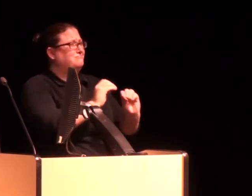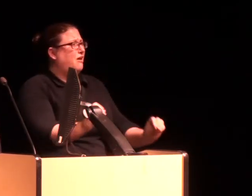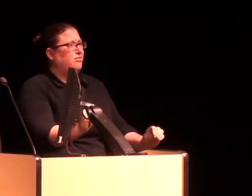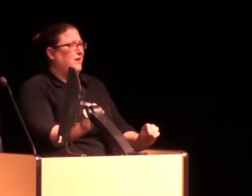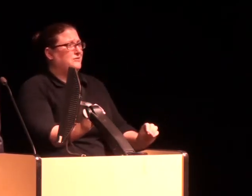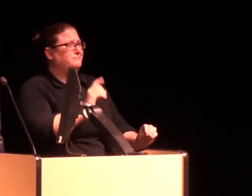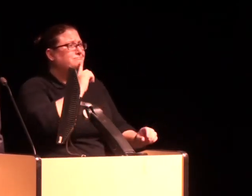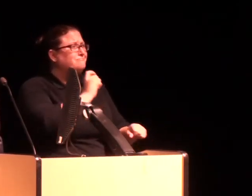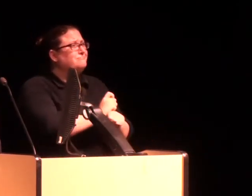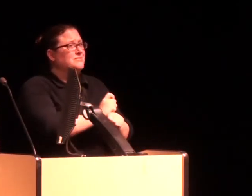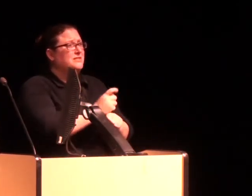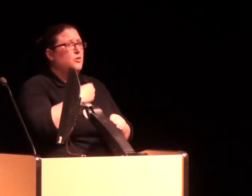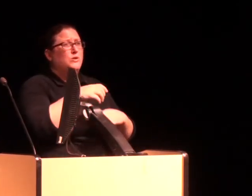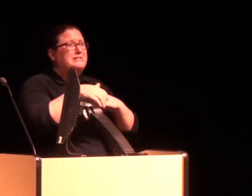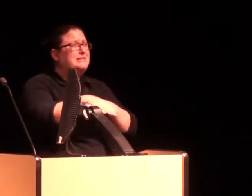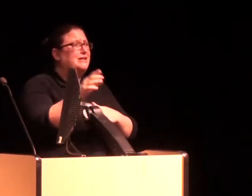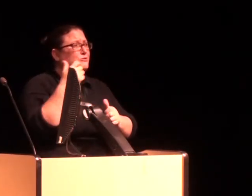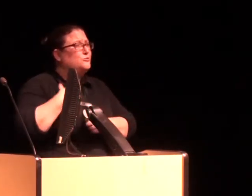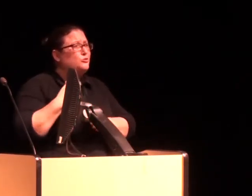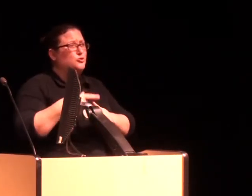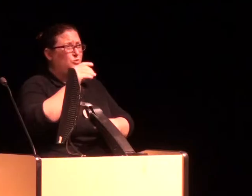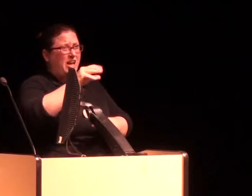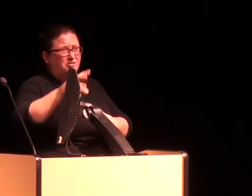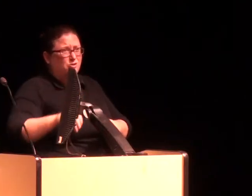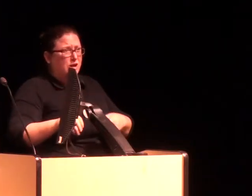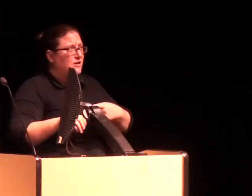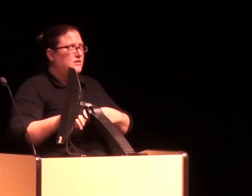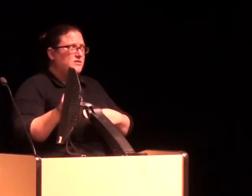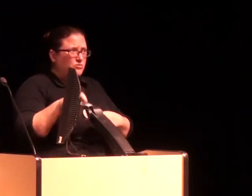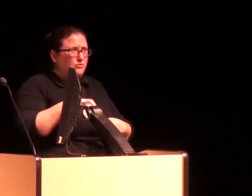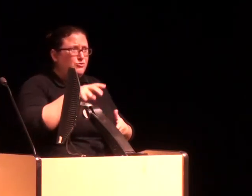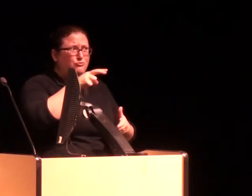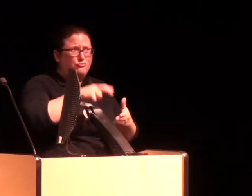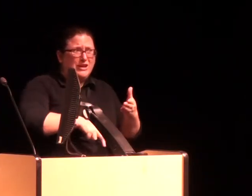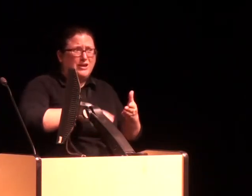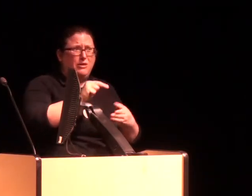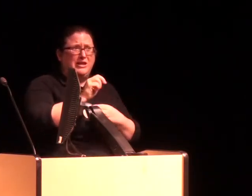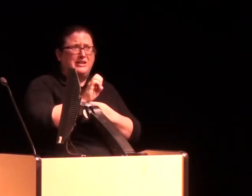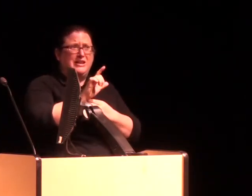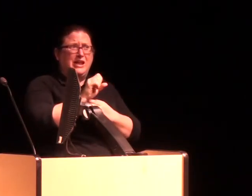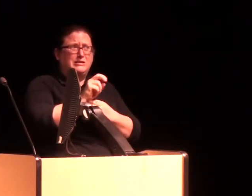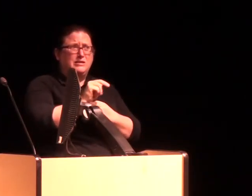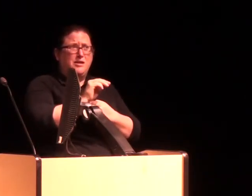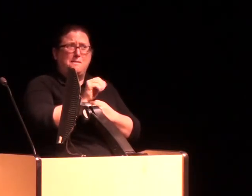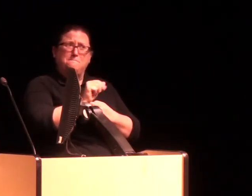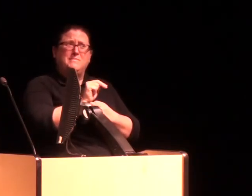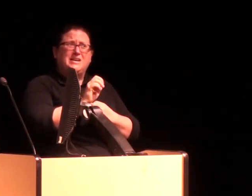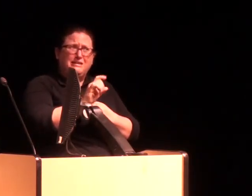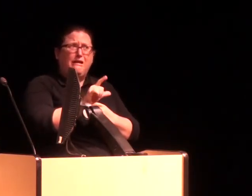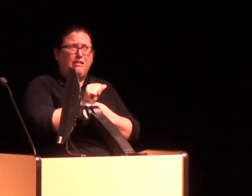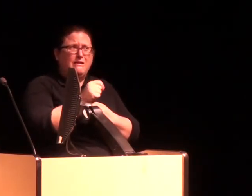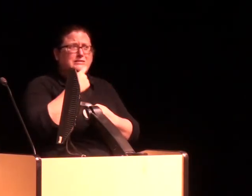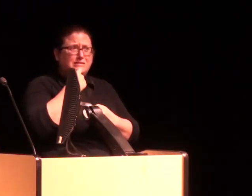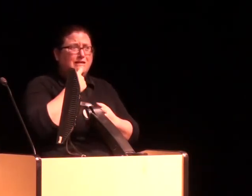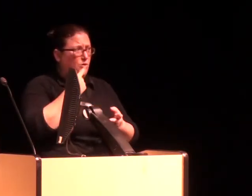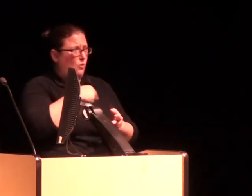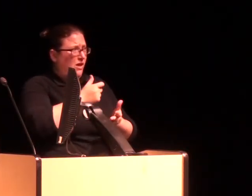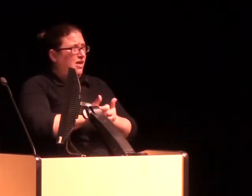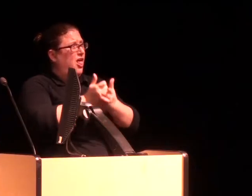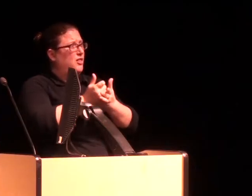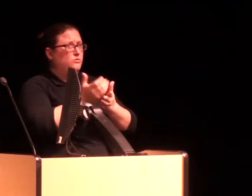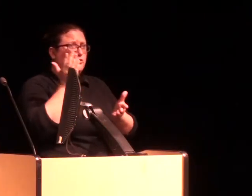sent soldiers to Africa. Well, you need to read what President Nelson Mandela said about that. We helped to put an end